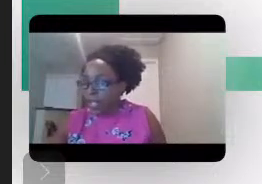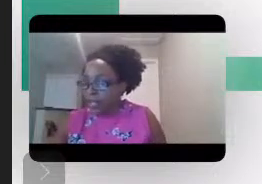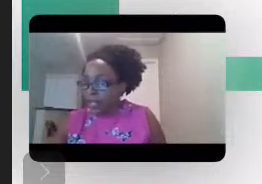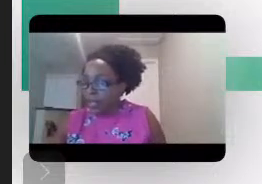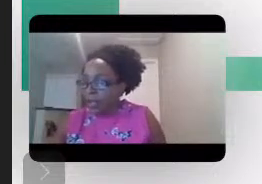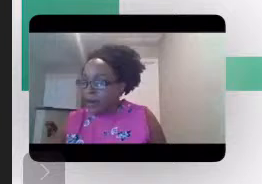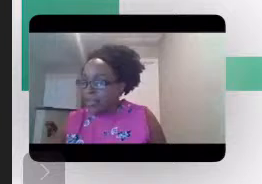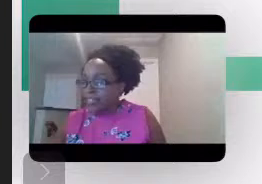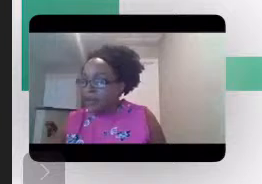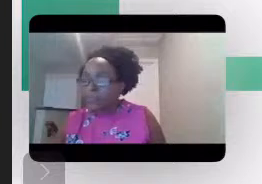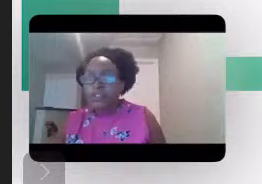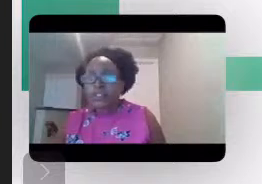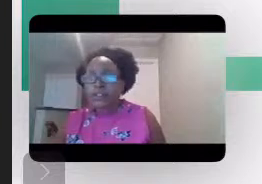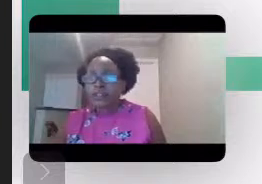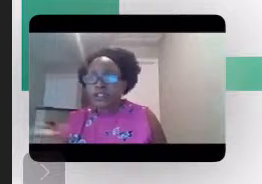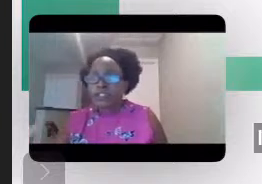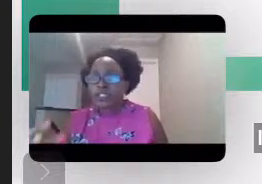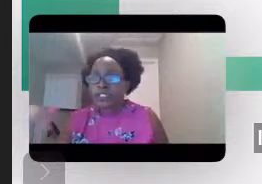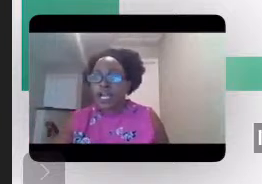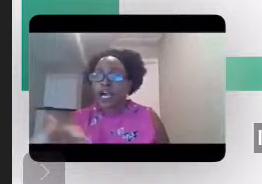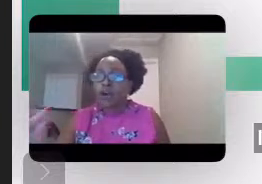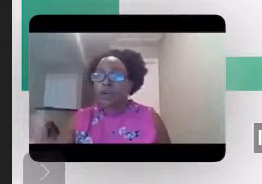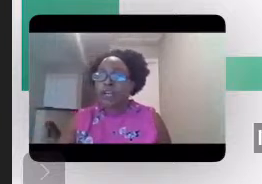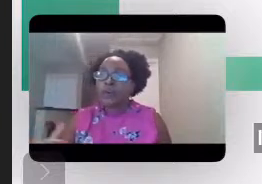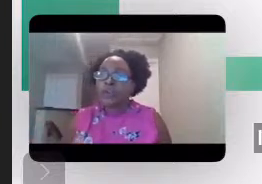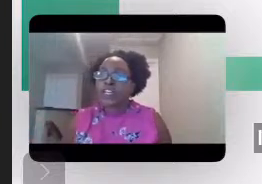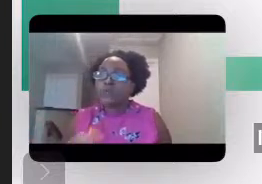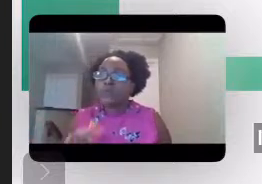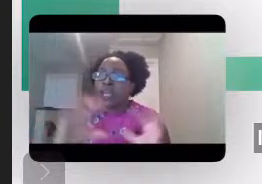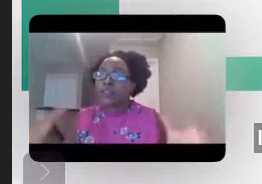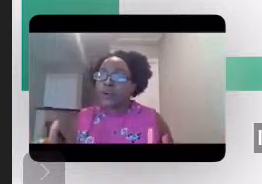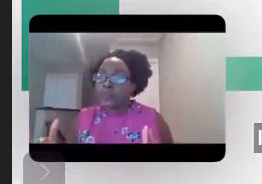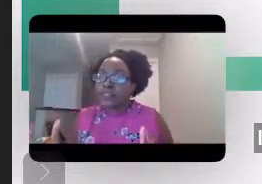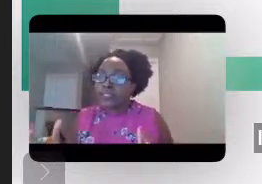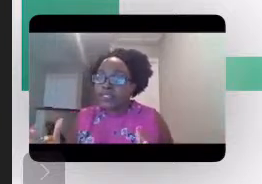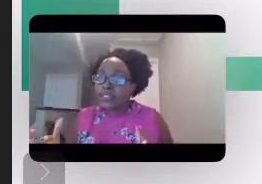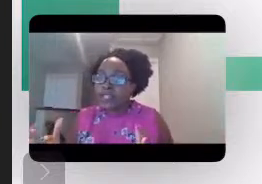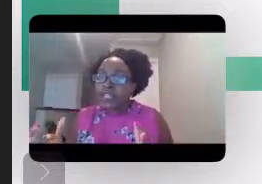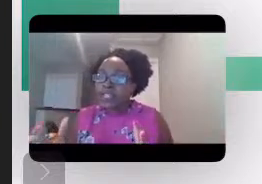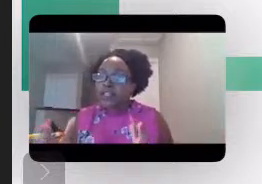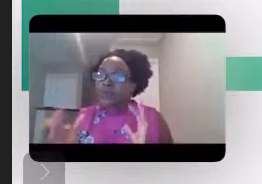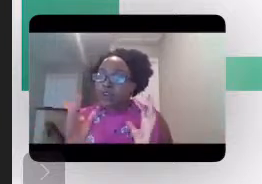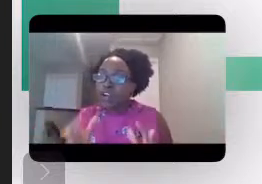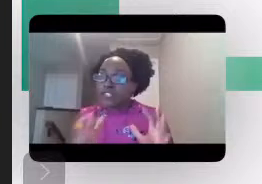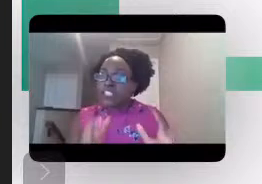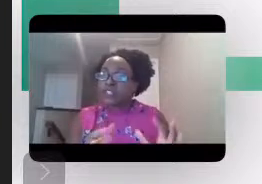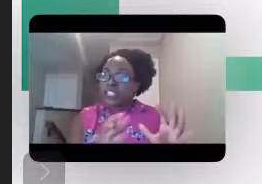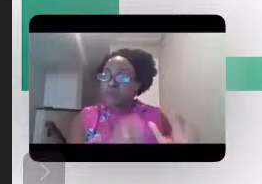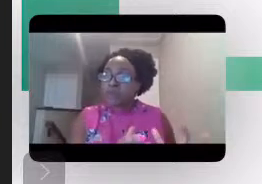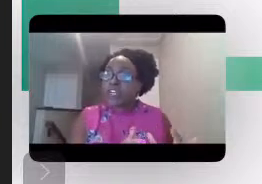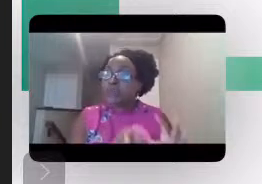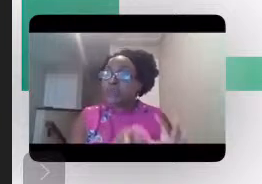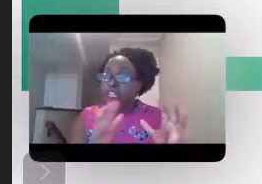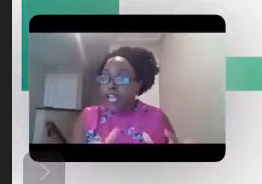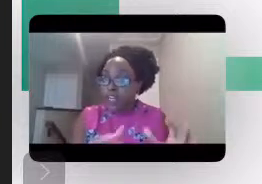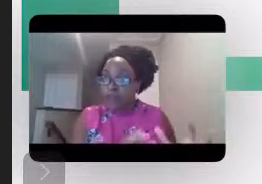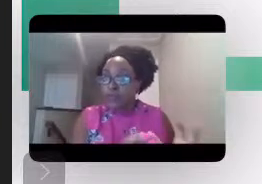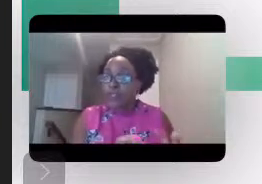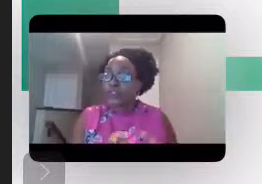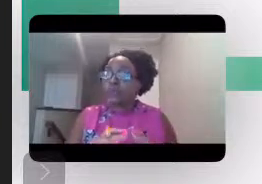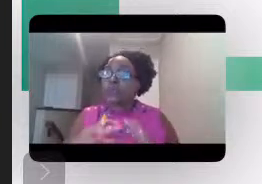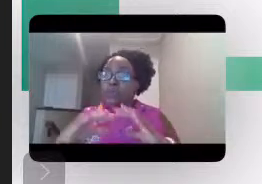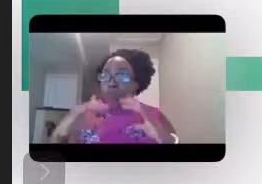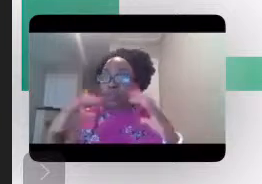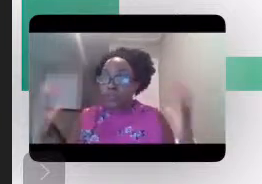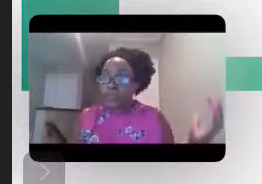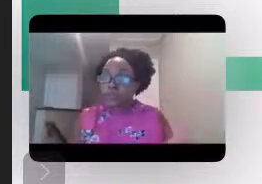that are examples of, how we can embed those. We don't have to teach them separately. We can if we want to,